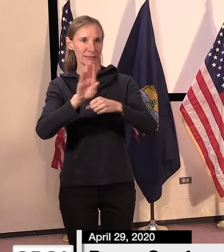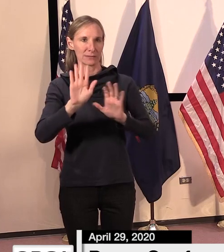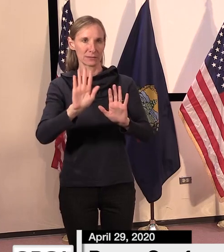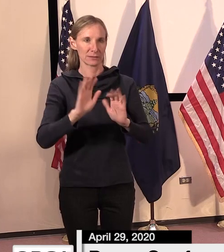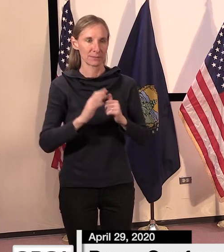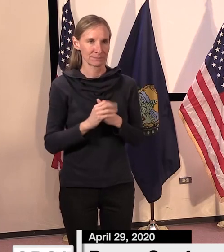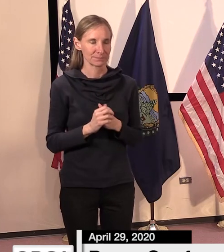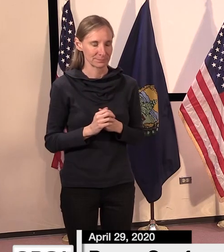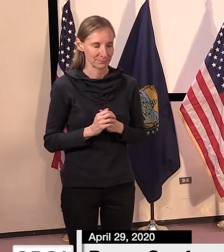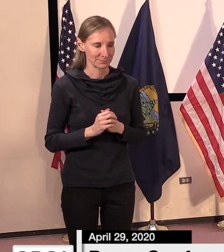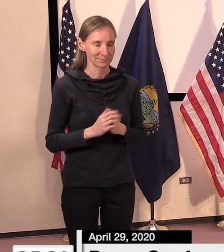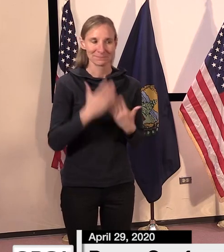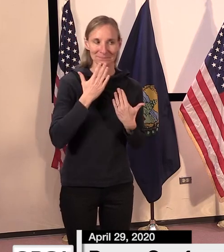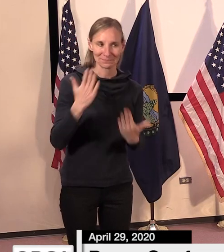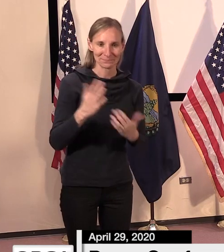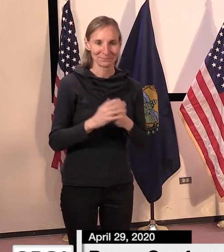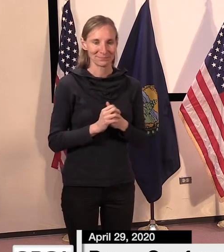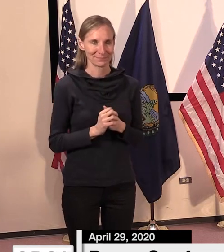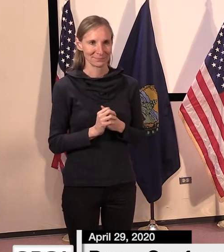All right, thank you.